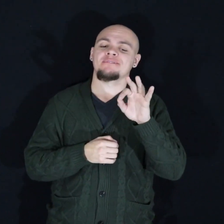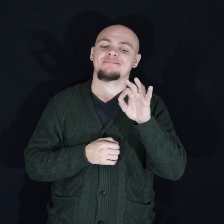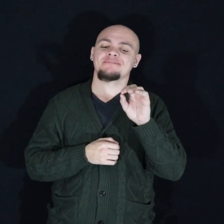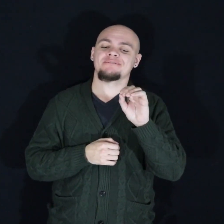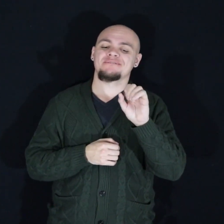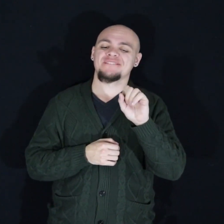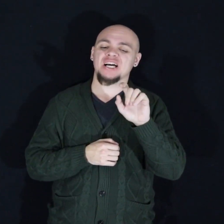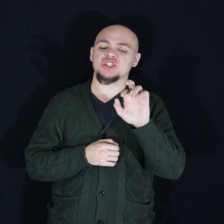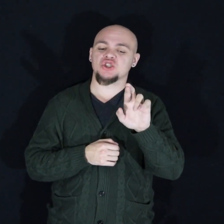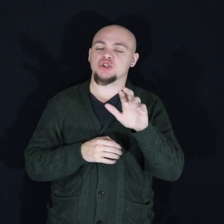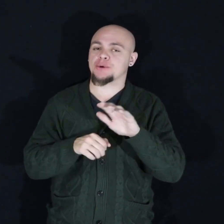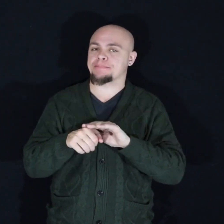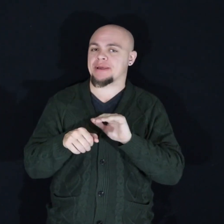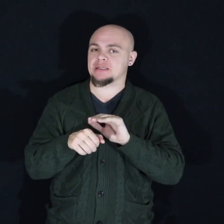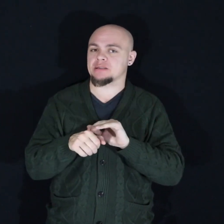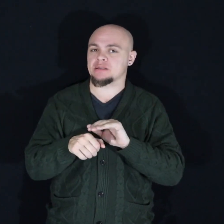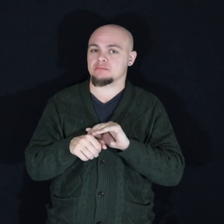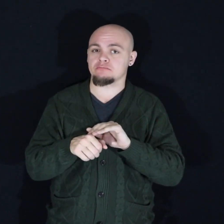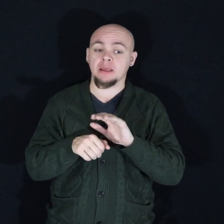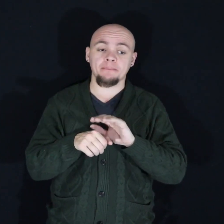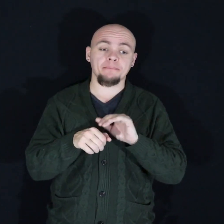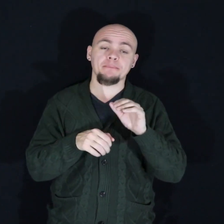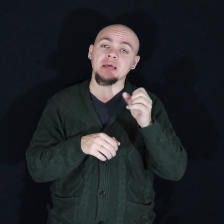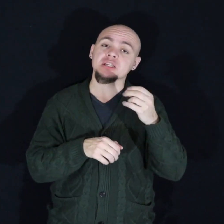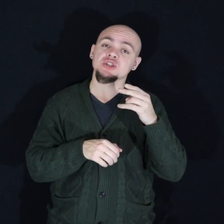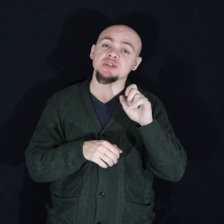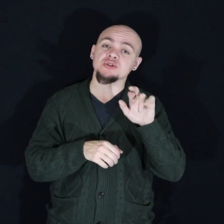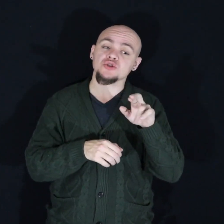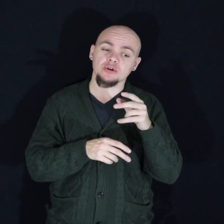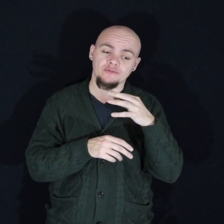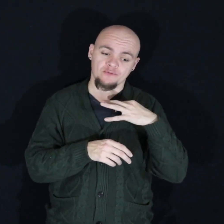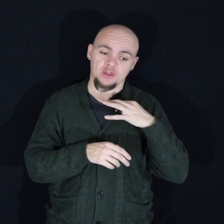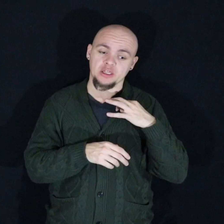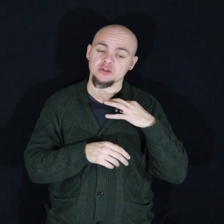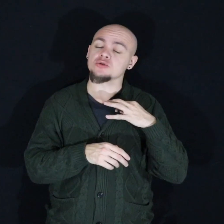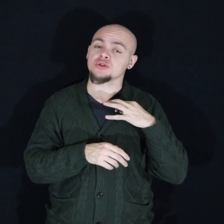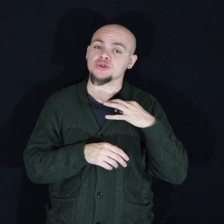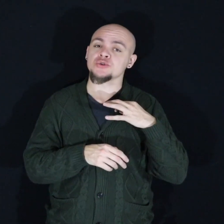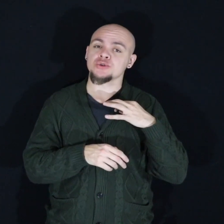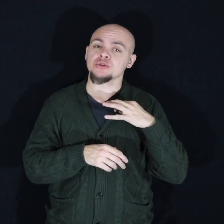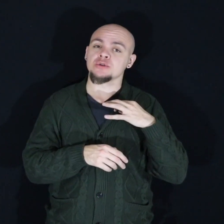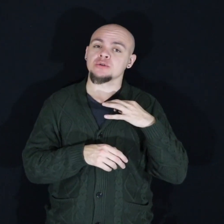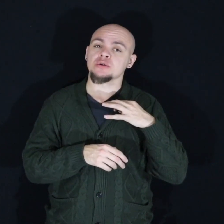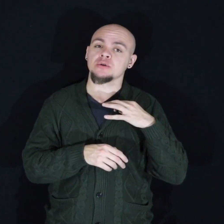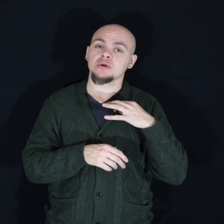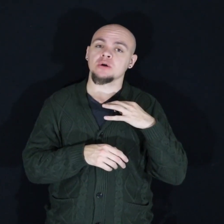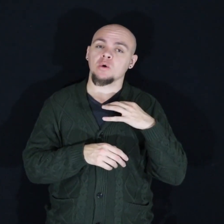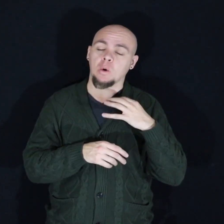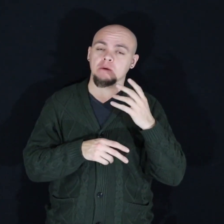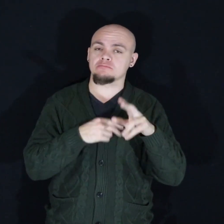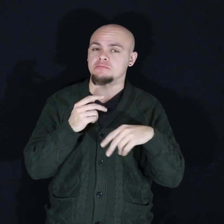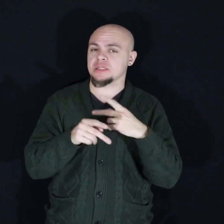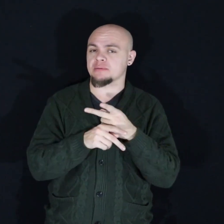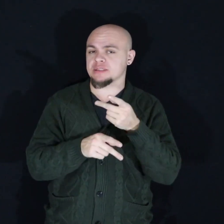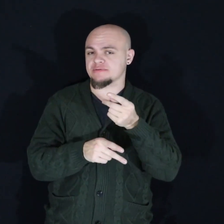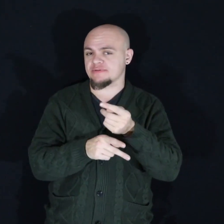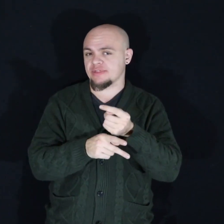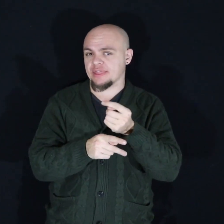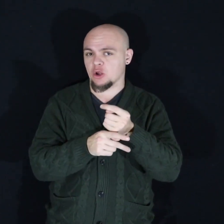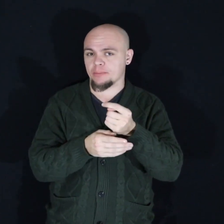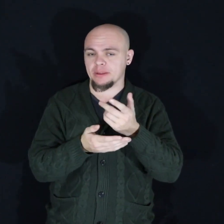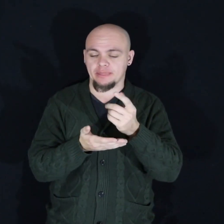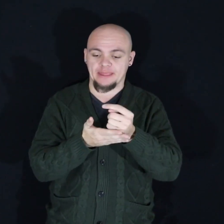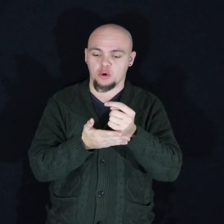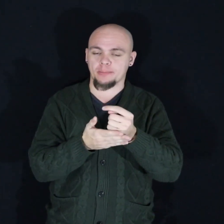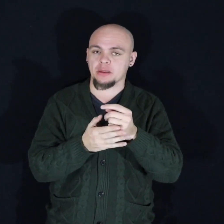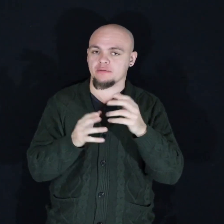pet, volunteer at a pet shelter, or even participate in equine-assisted therapy. The risk of